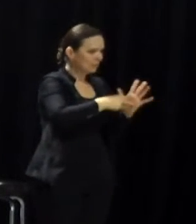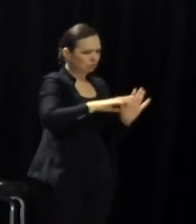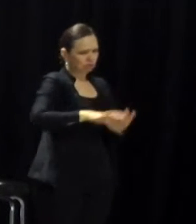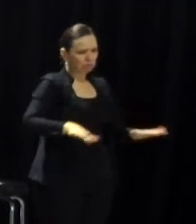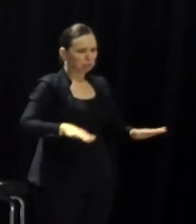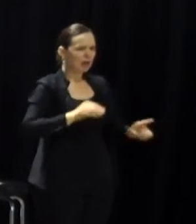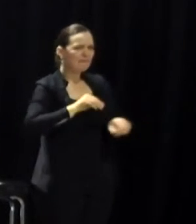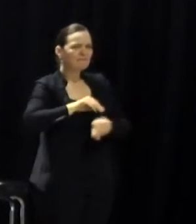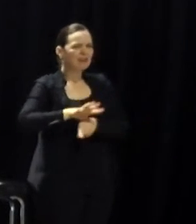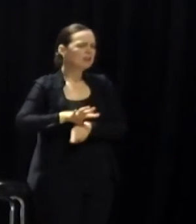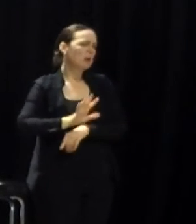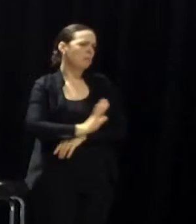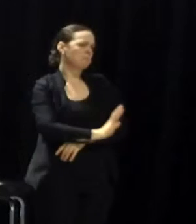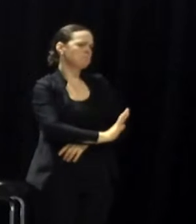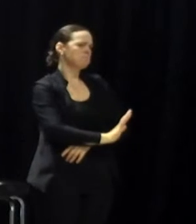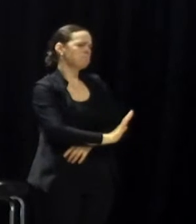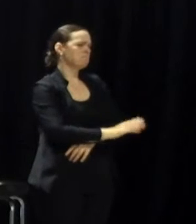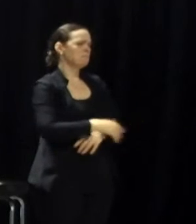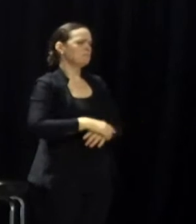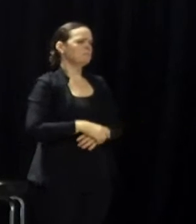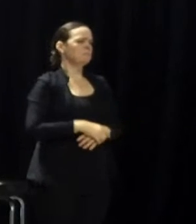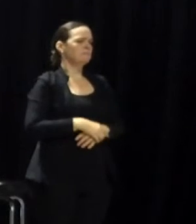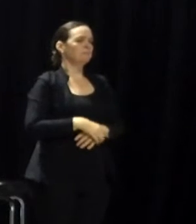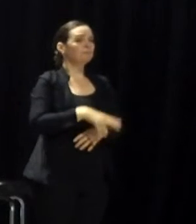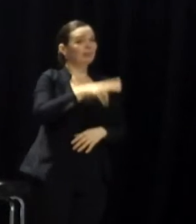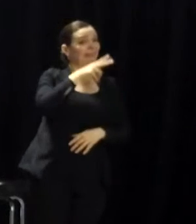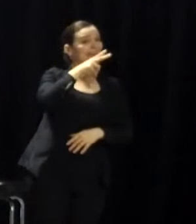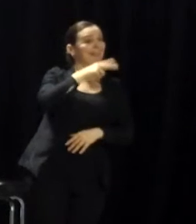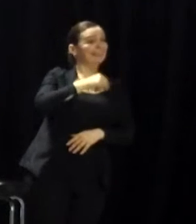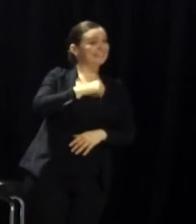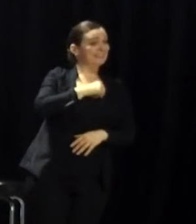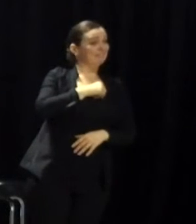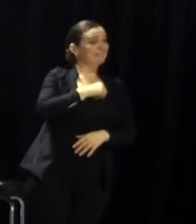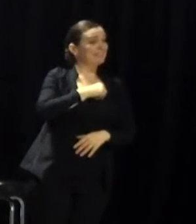after Thanksgiving. So week over week growth.